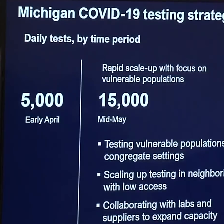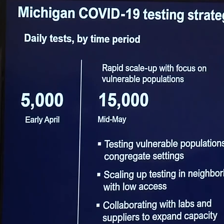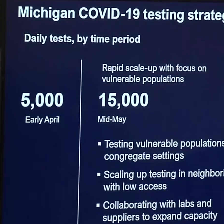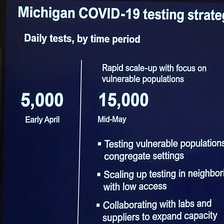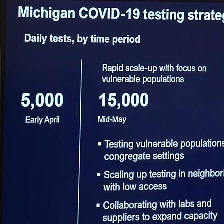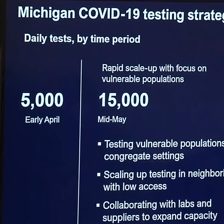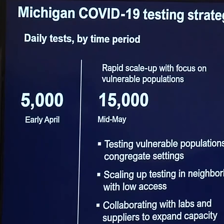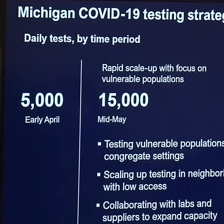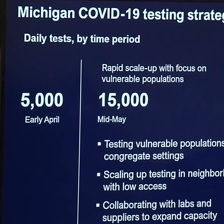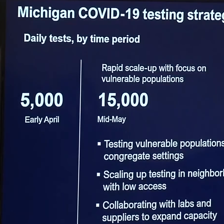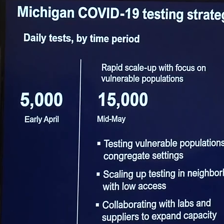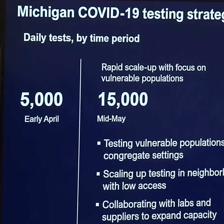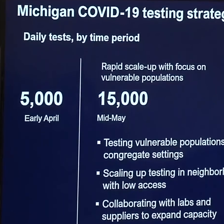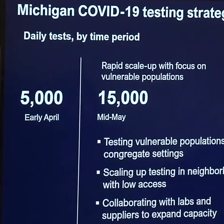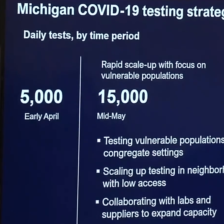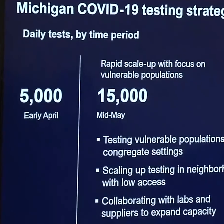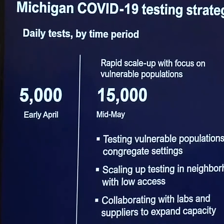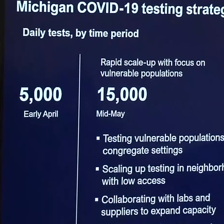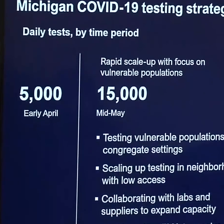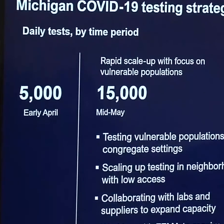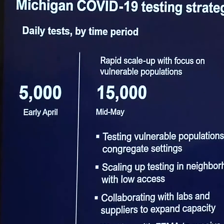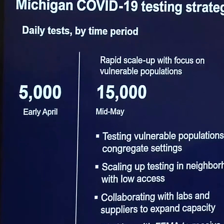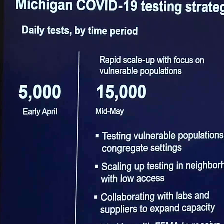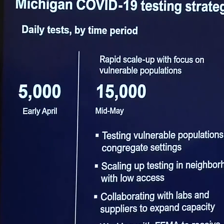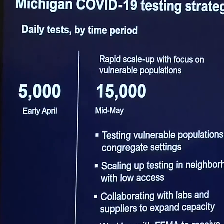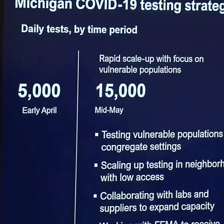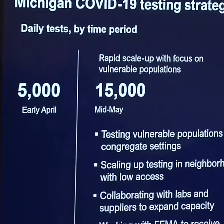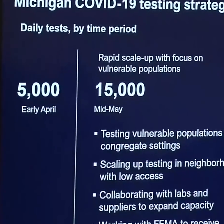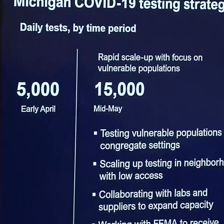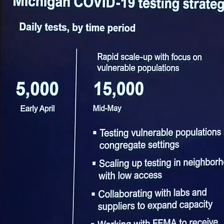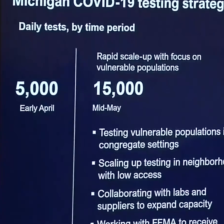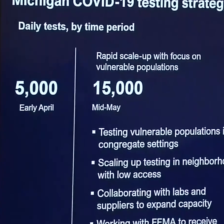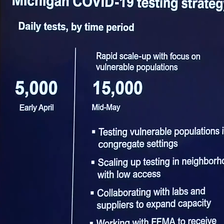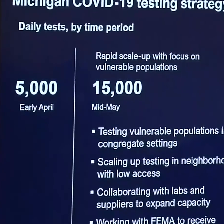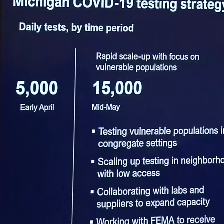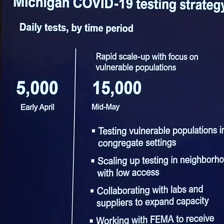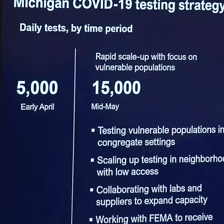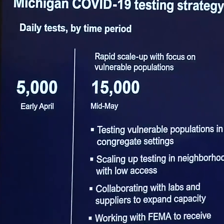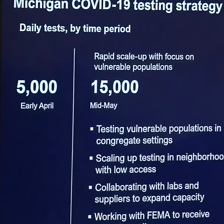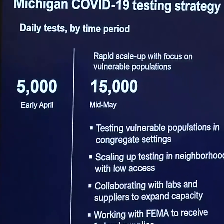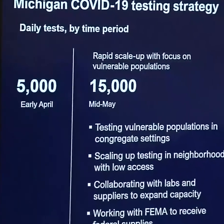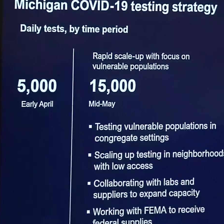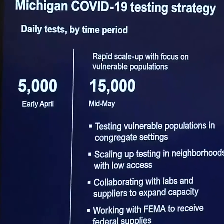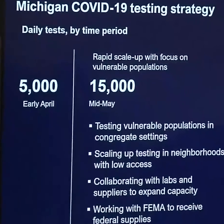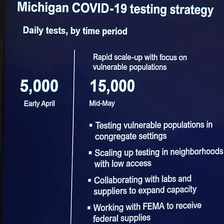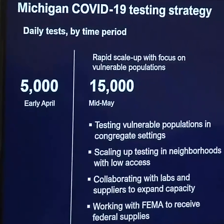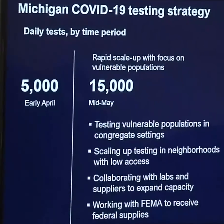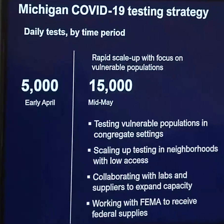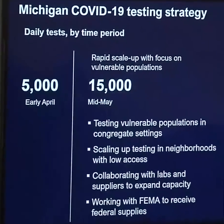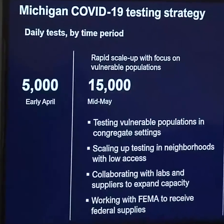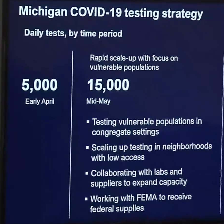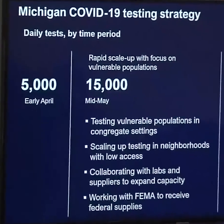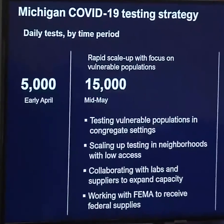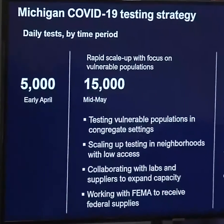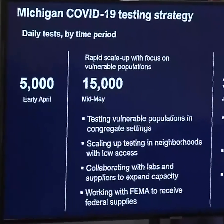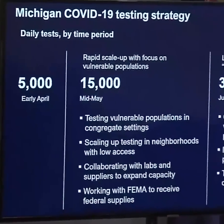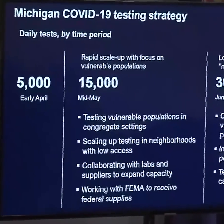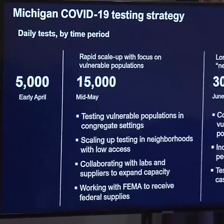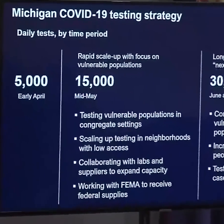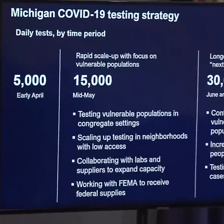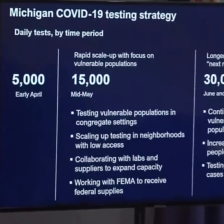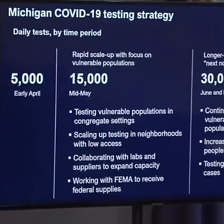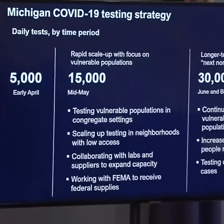would allow us to improve our goals significantly. Our original goal was to improve and meet our